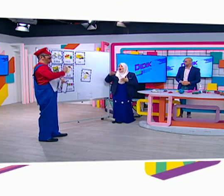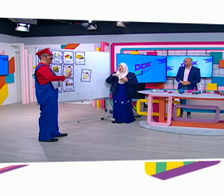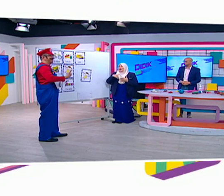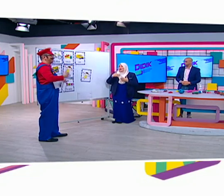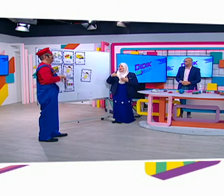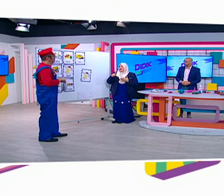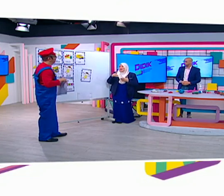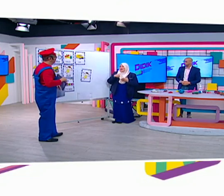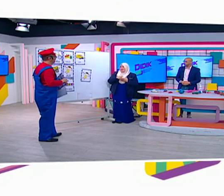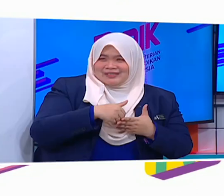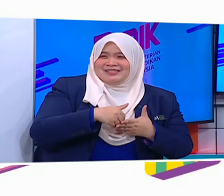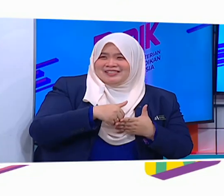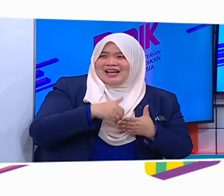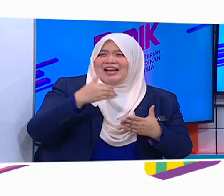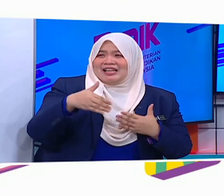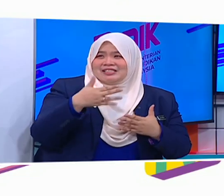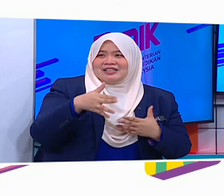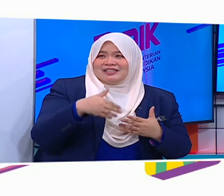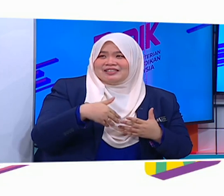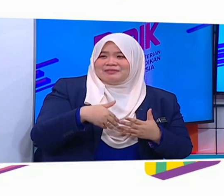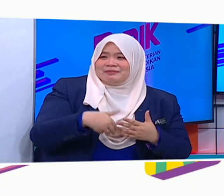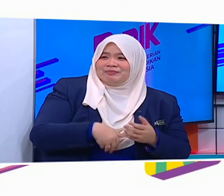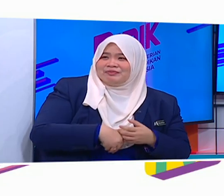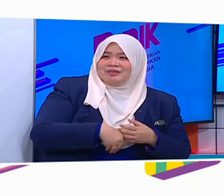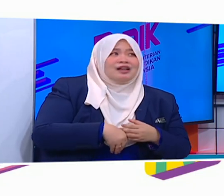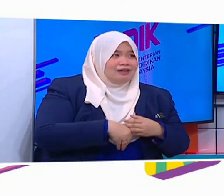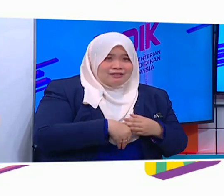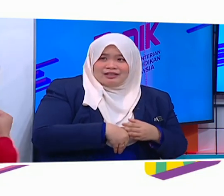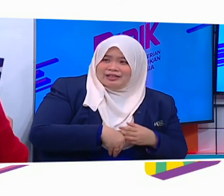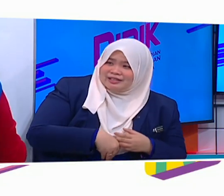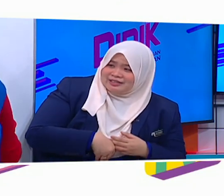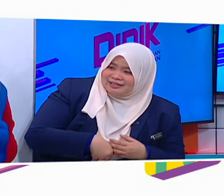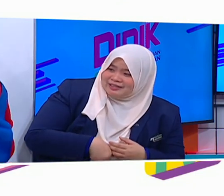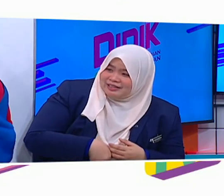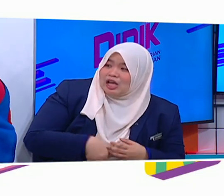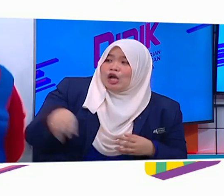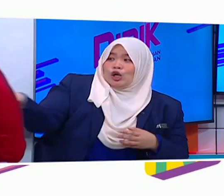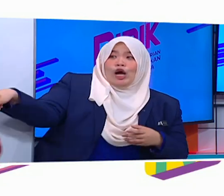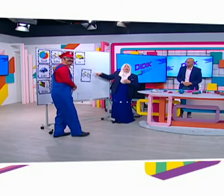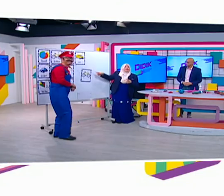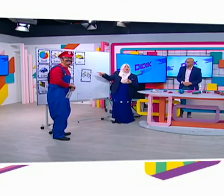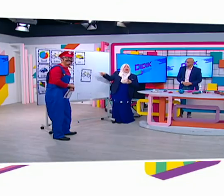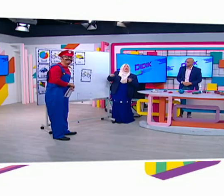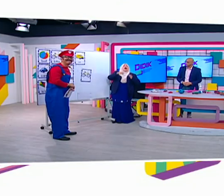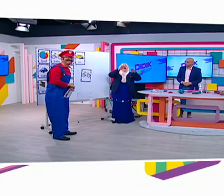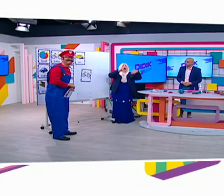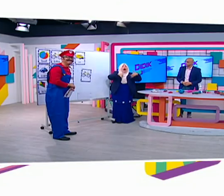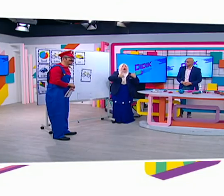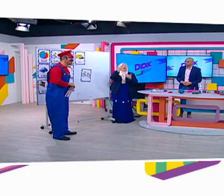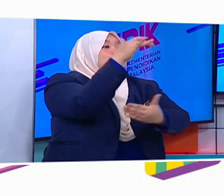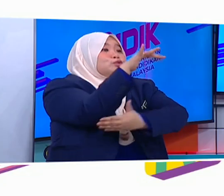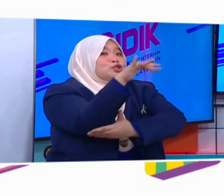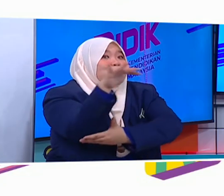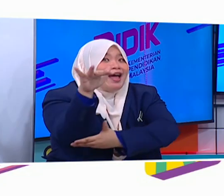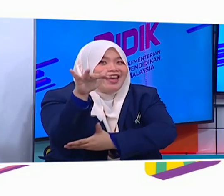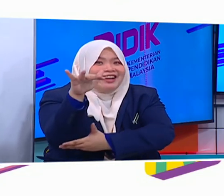Alright! Hard! Next question. Okay. This one.